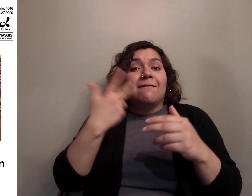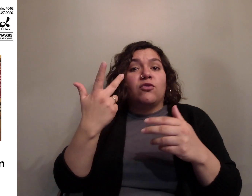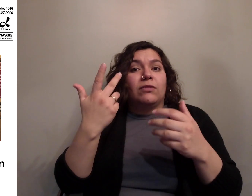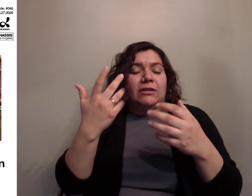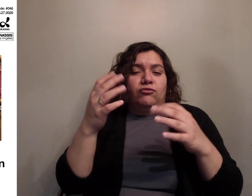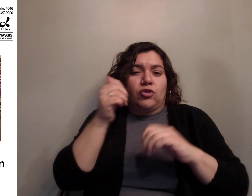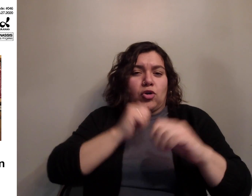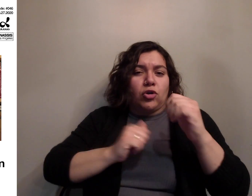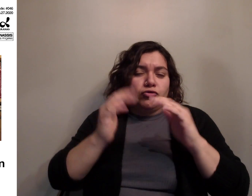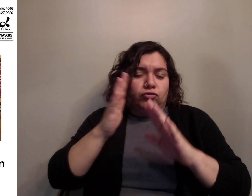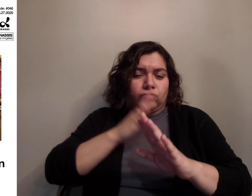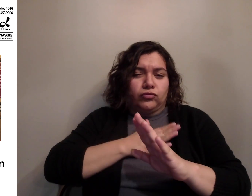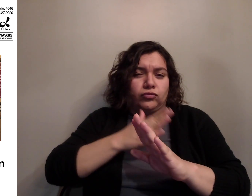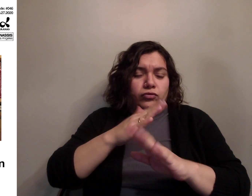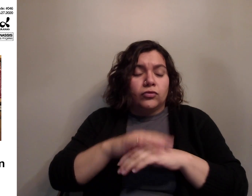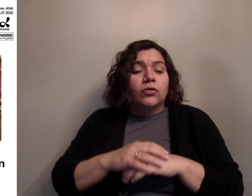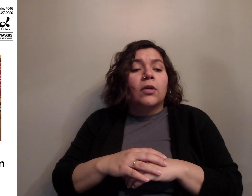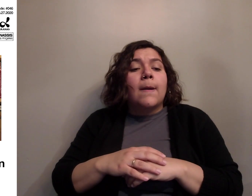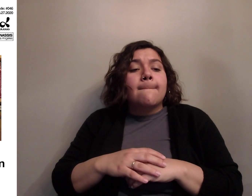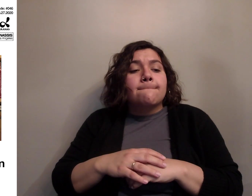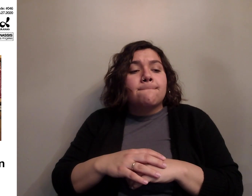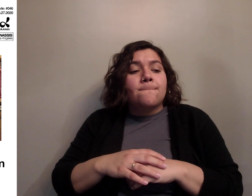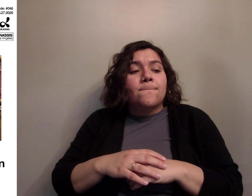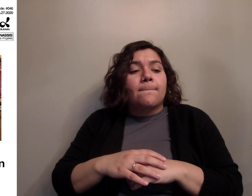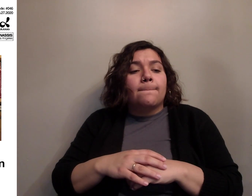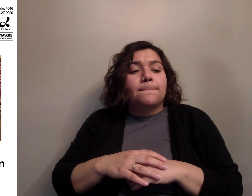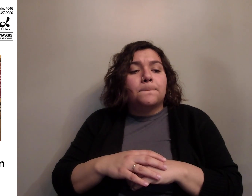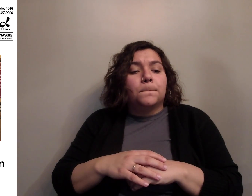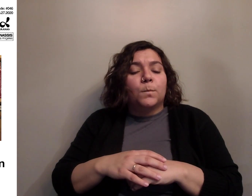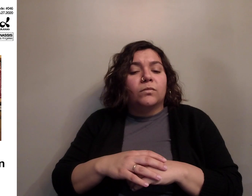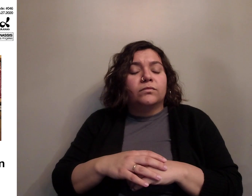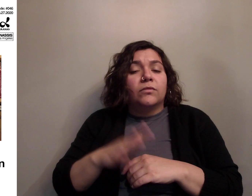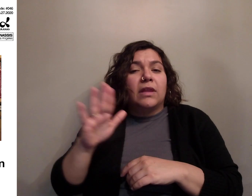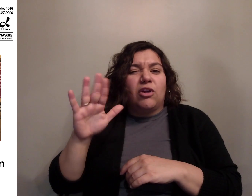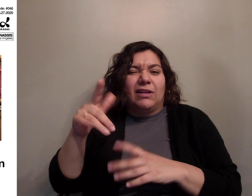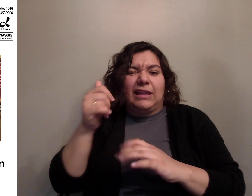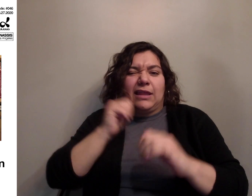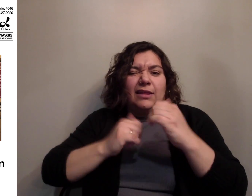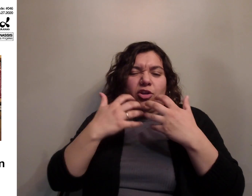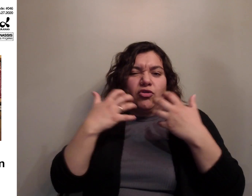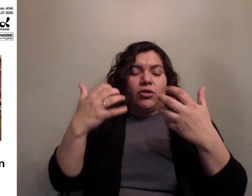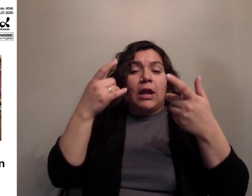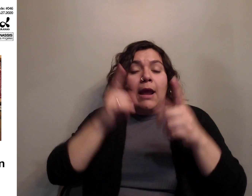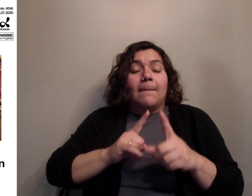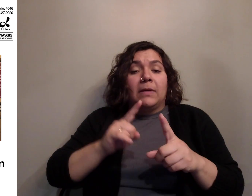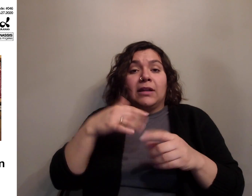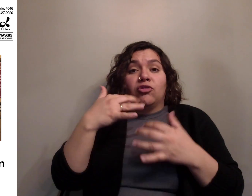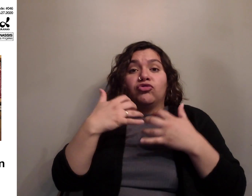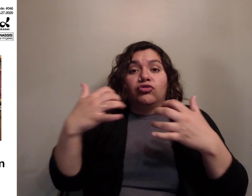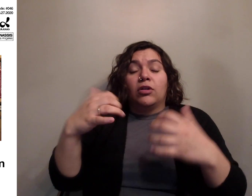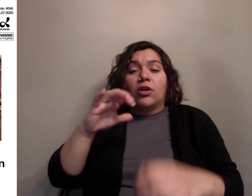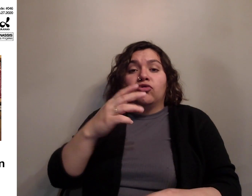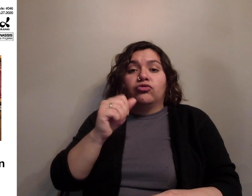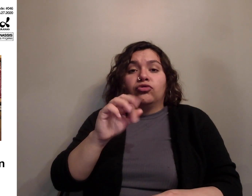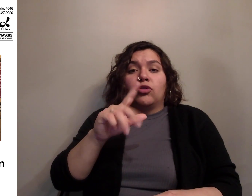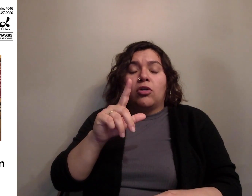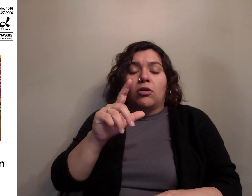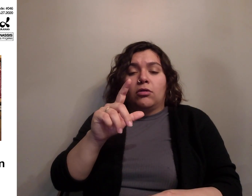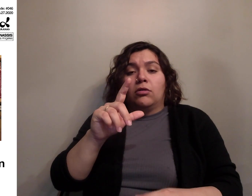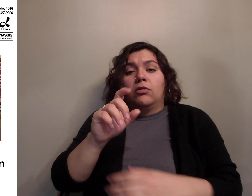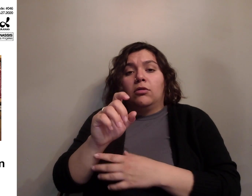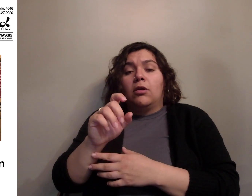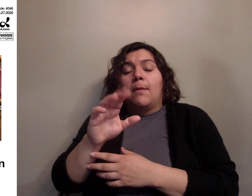Paris to give 3 concerts at the Théâtre Italien. And in the audience was